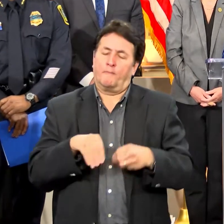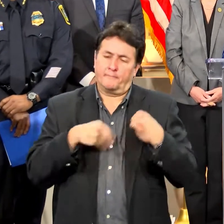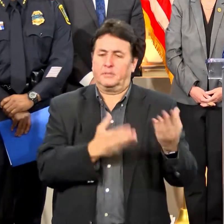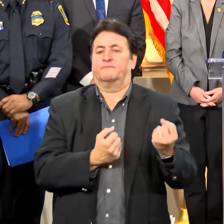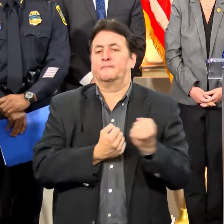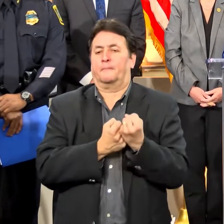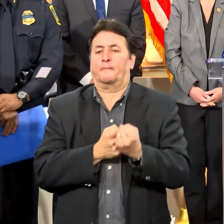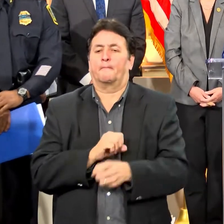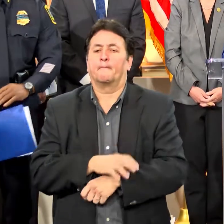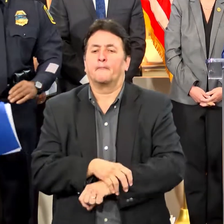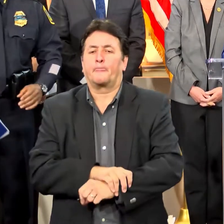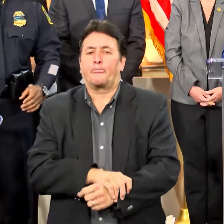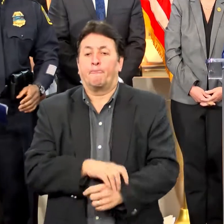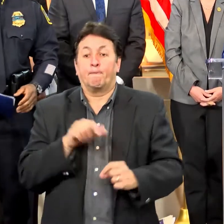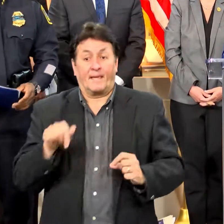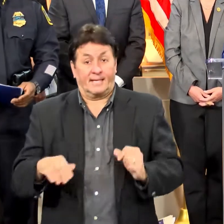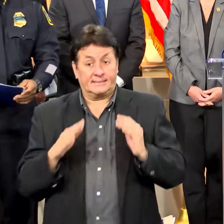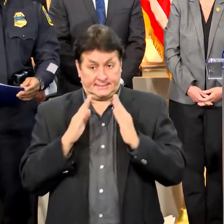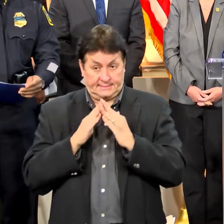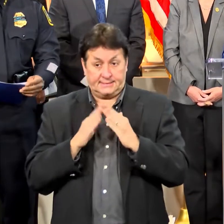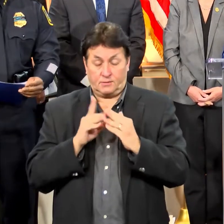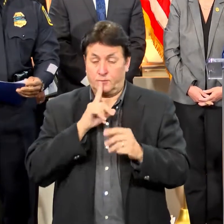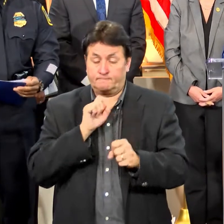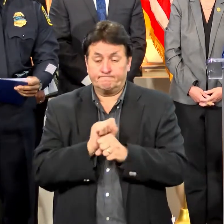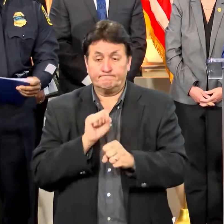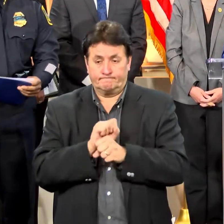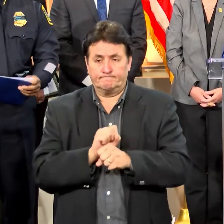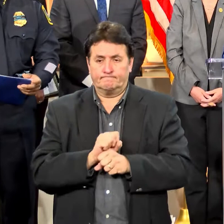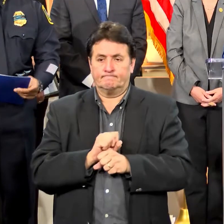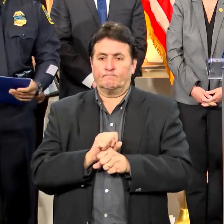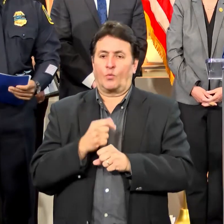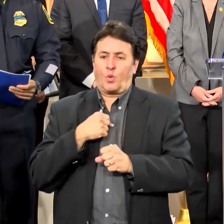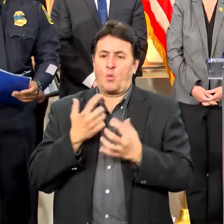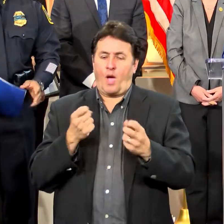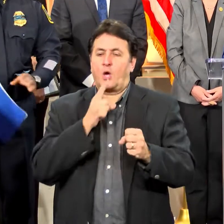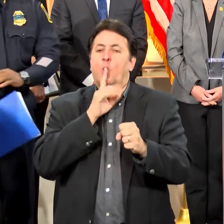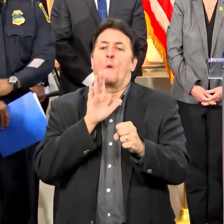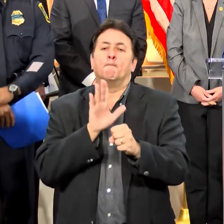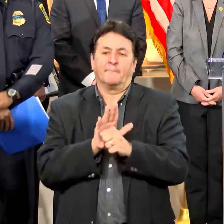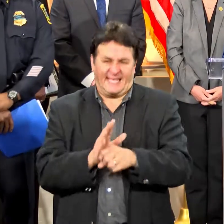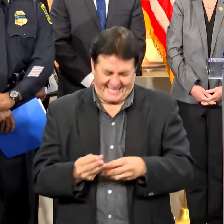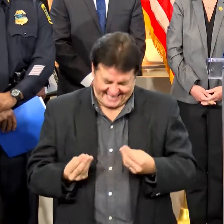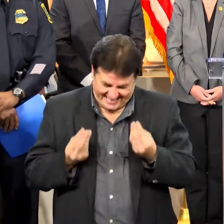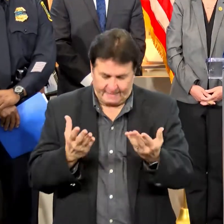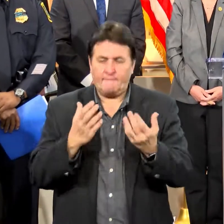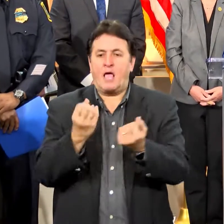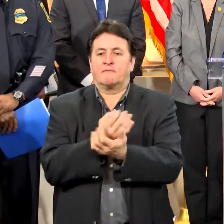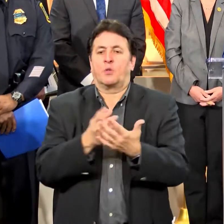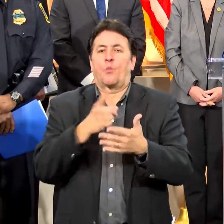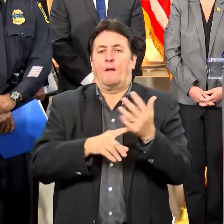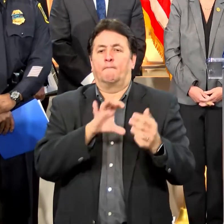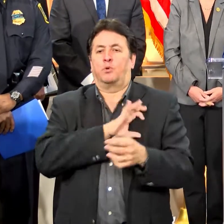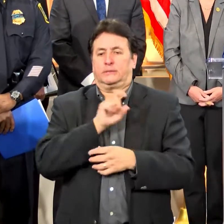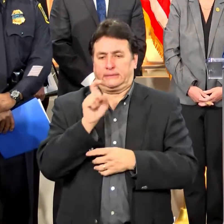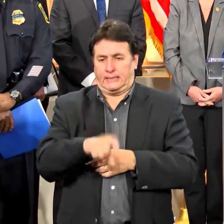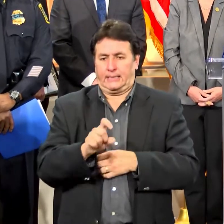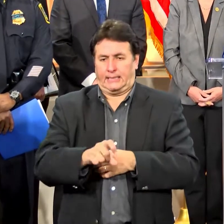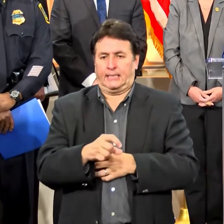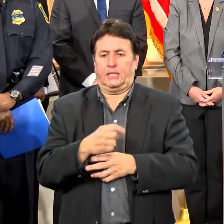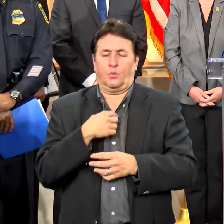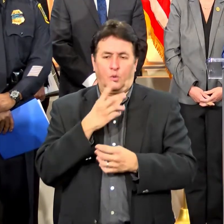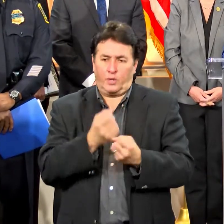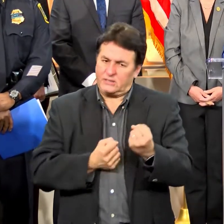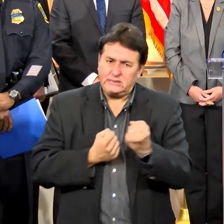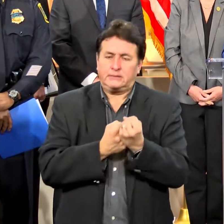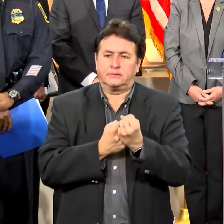and remains committed to doing just that. Whatever they need, we will stand by them.